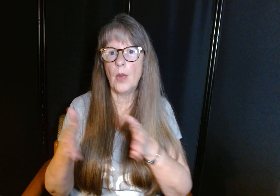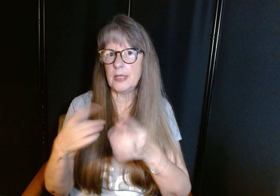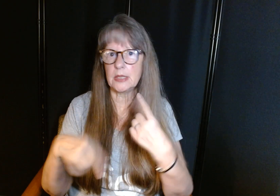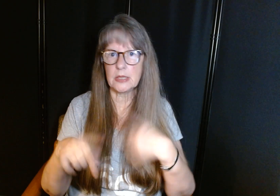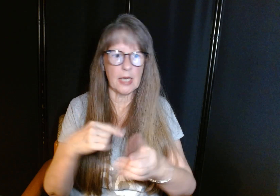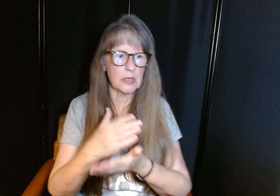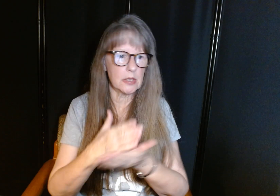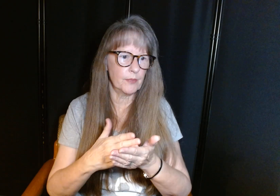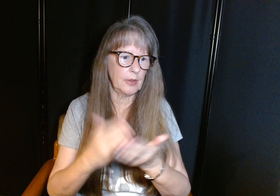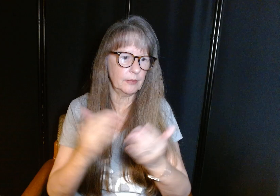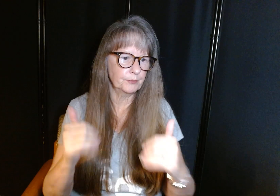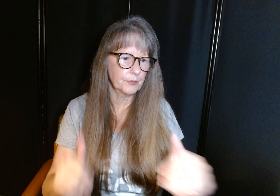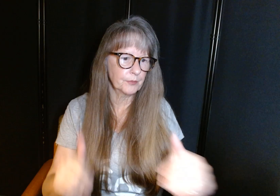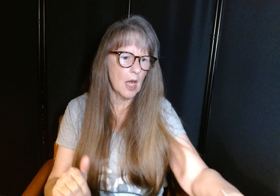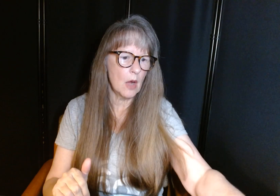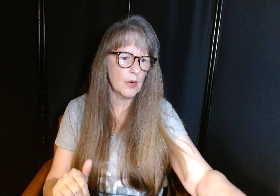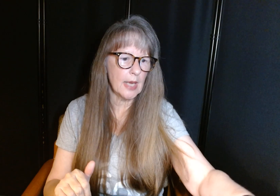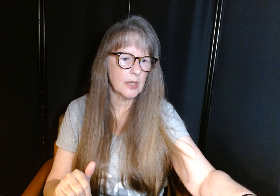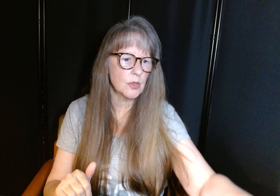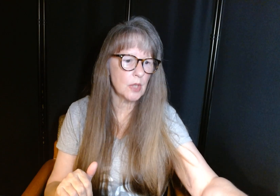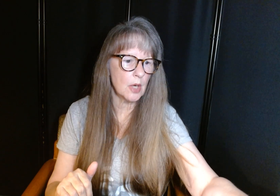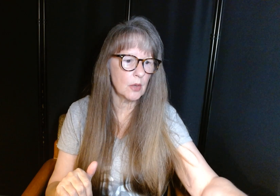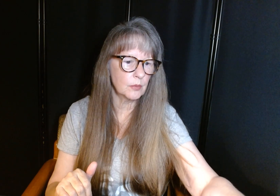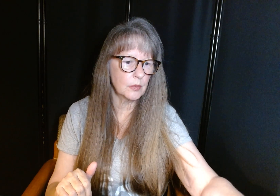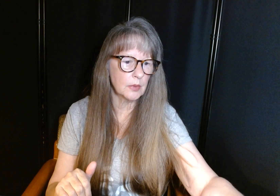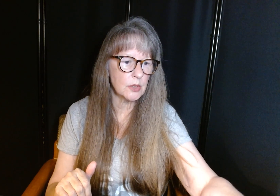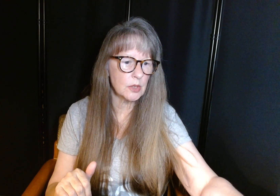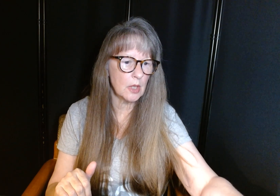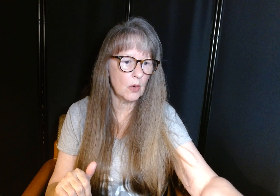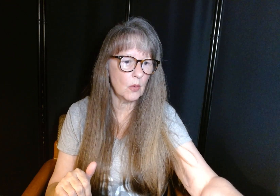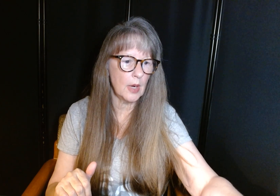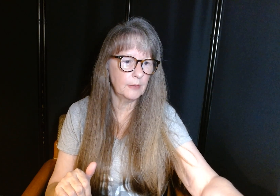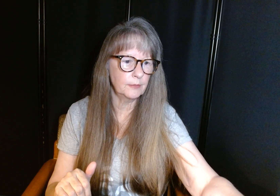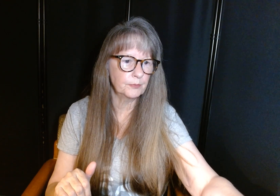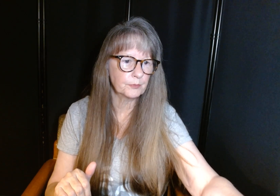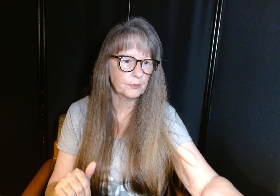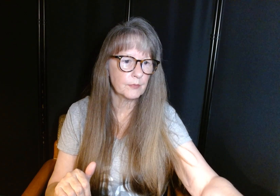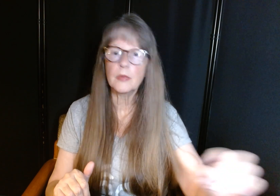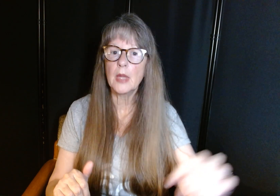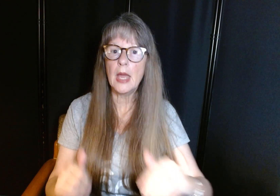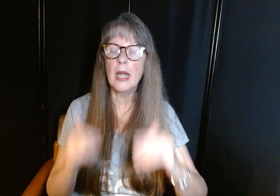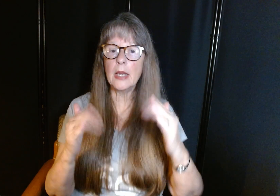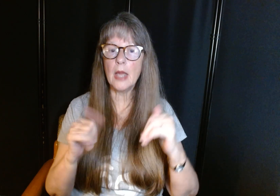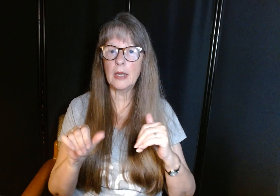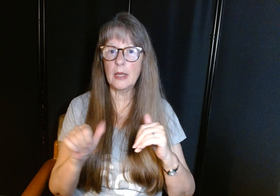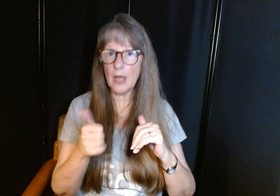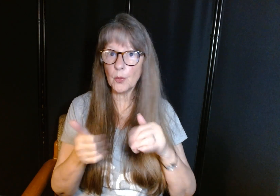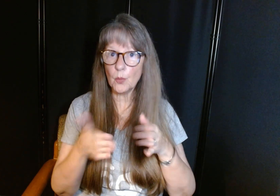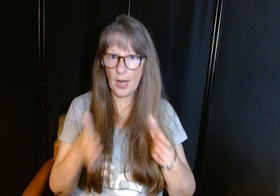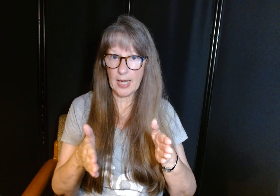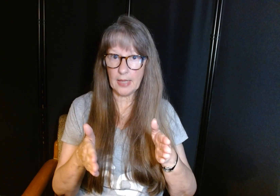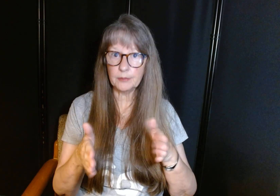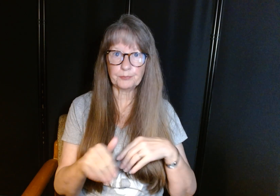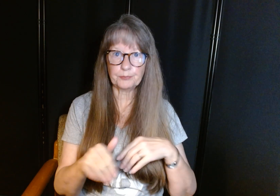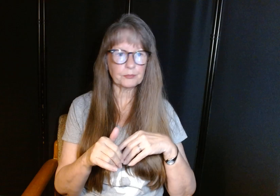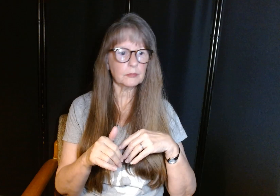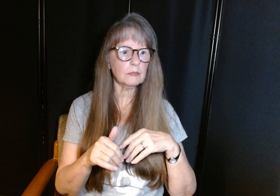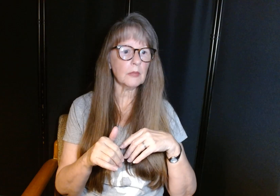to sign something. Okay, so let's go. And another way is